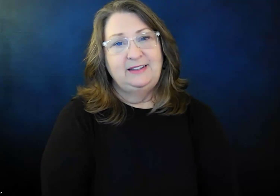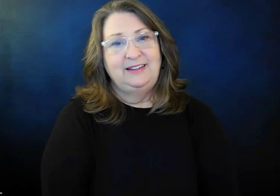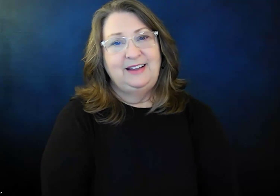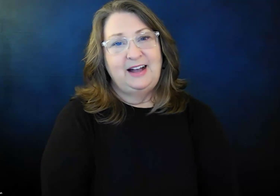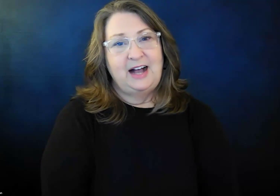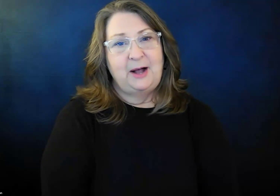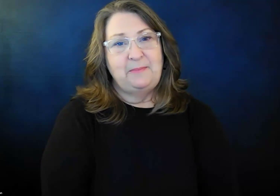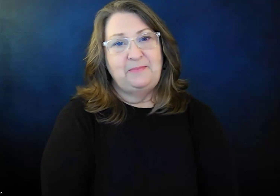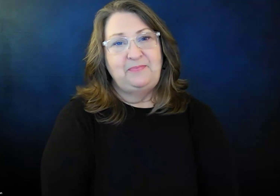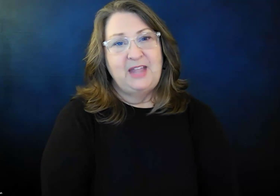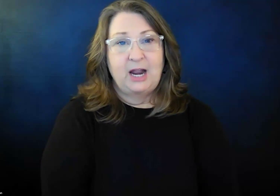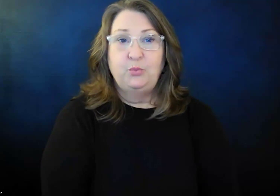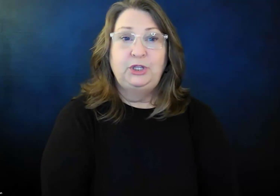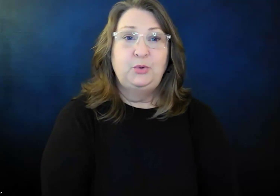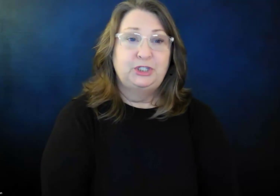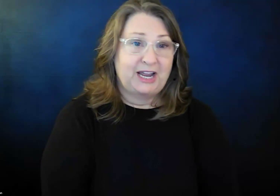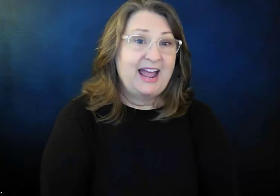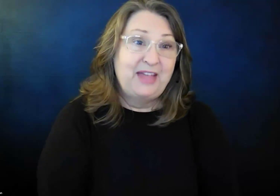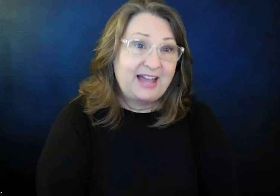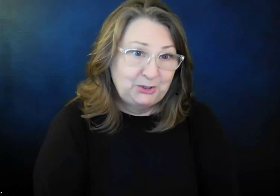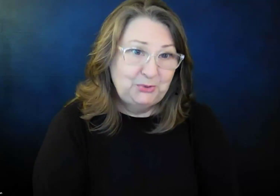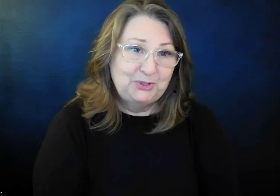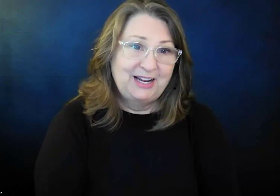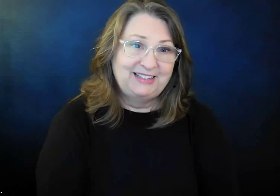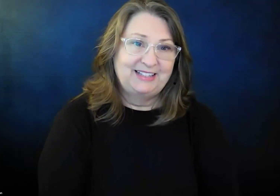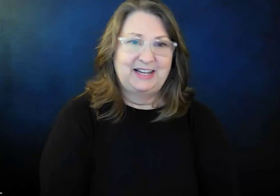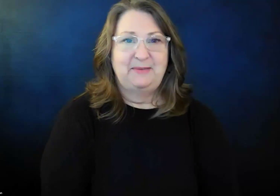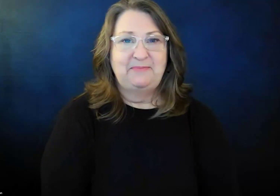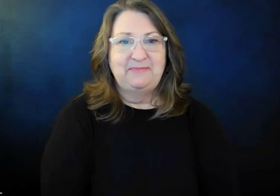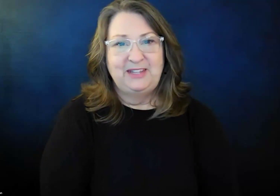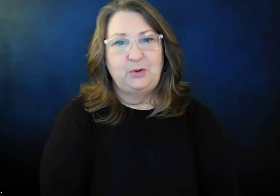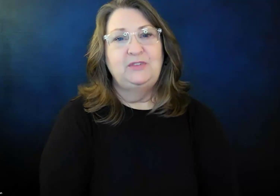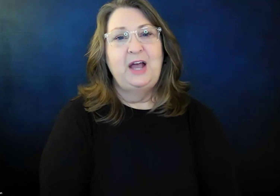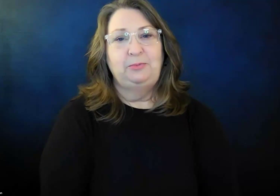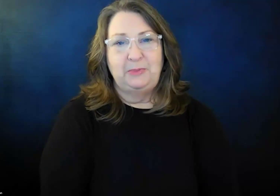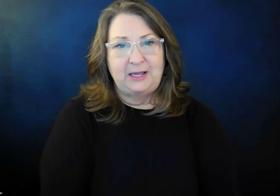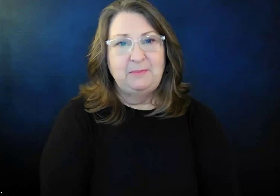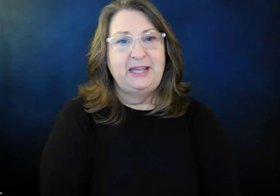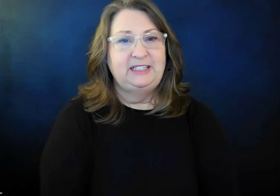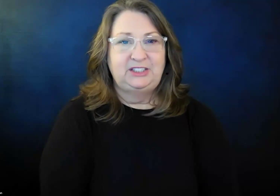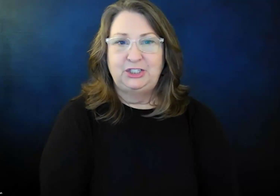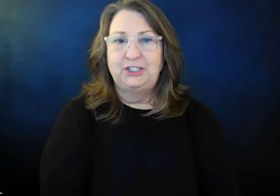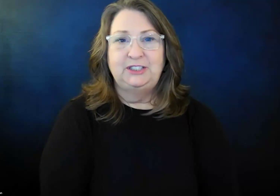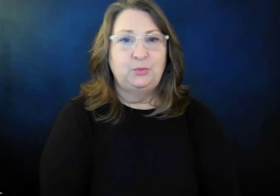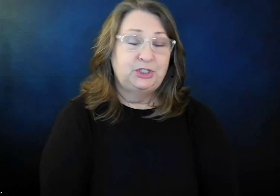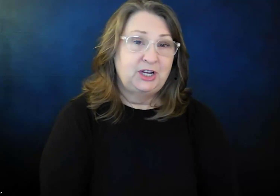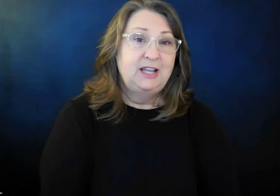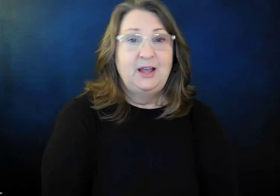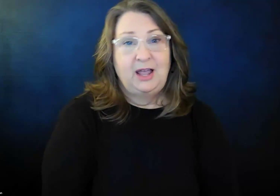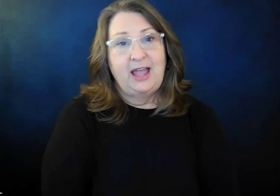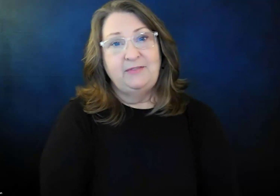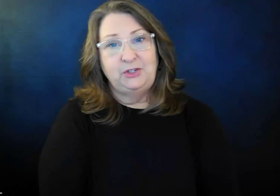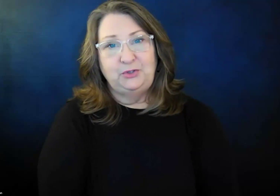planning. And I really wish I had that too at that time. It would have helped me make decisions in